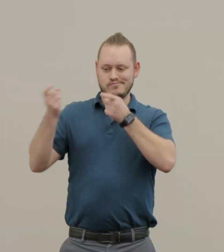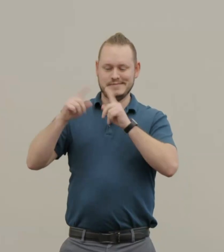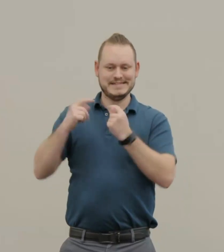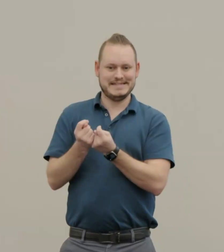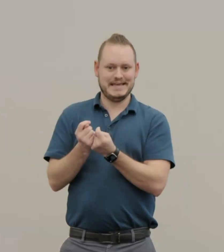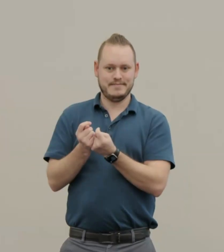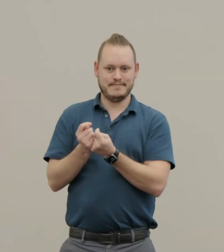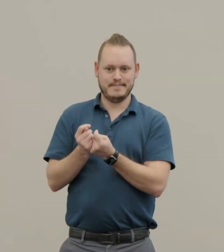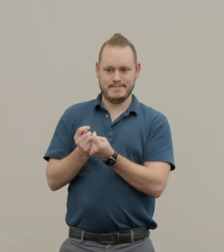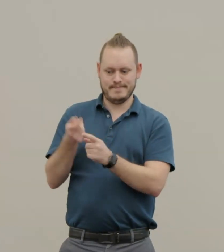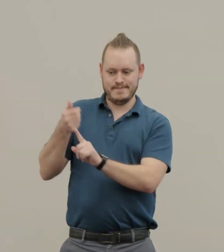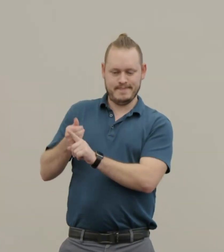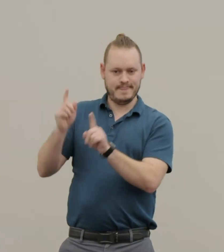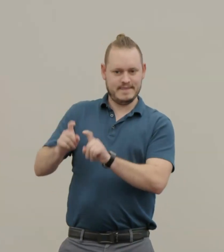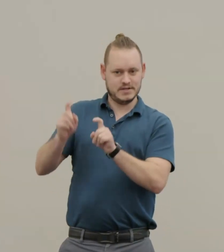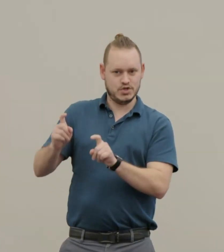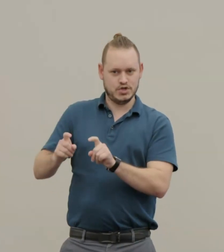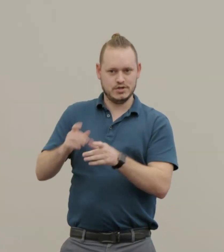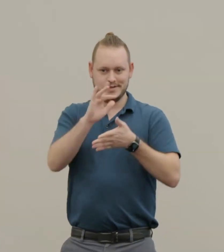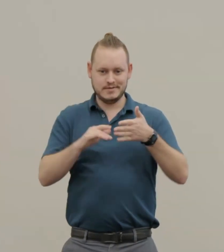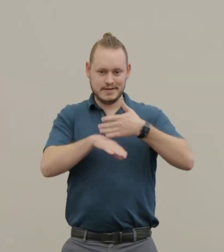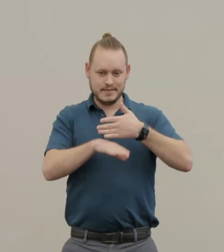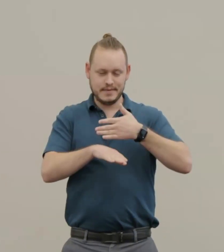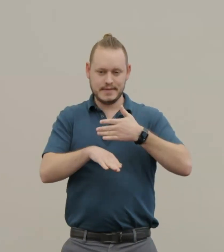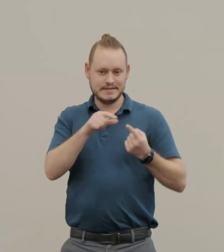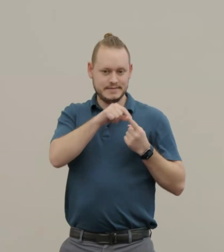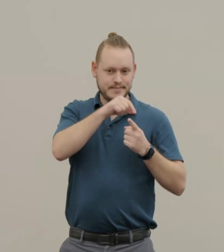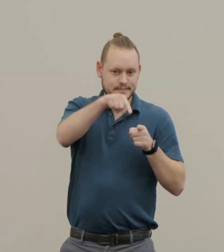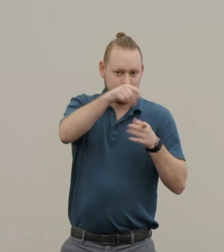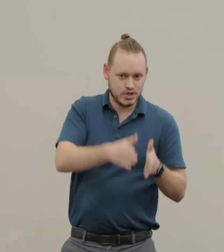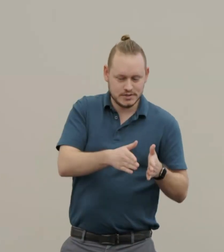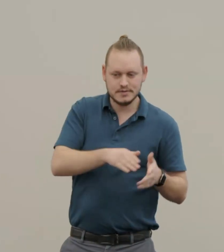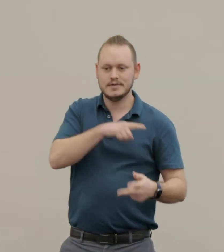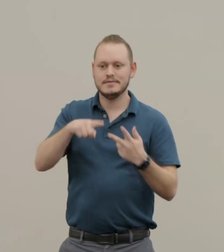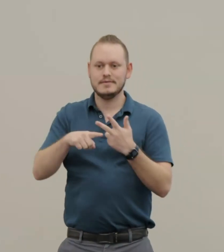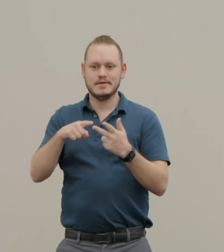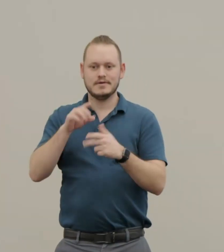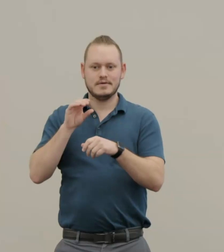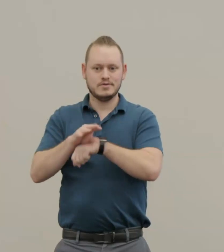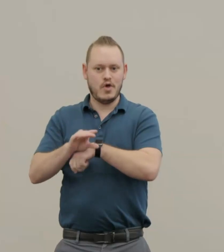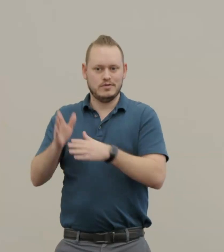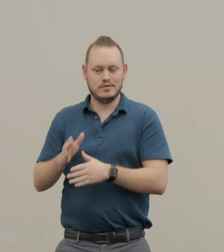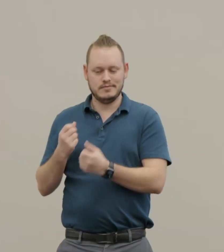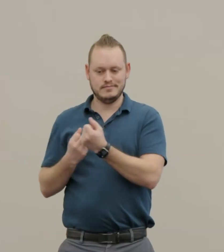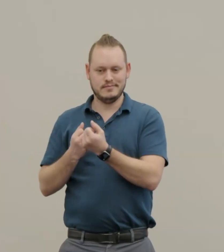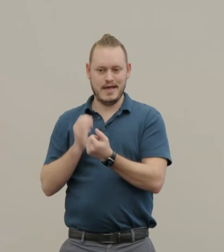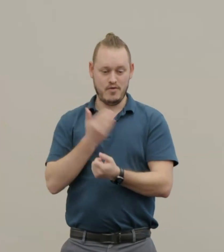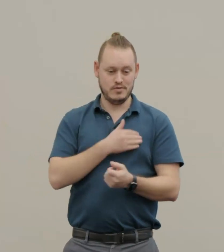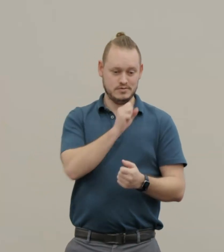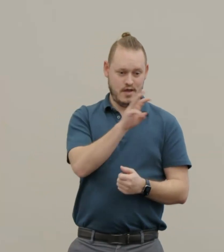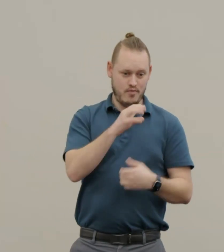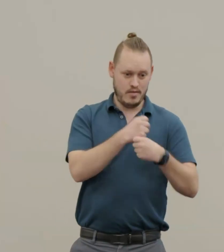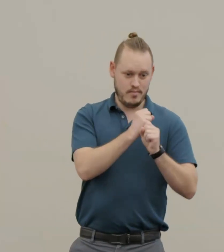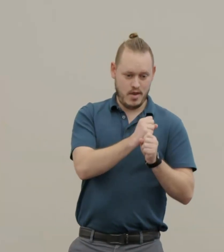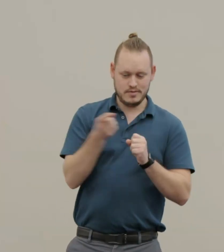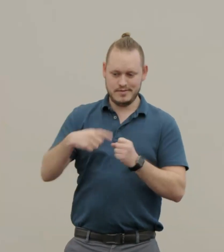testers, our digital accessibility specialists, and our consultants to supplement the software that we produce that